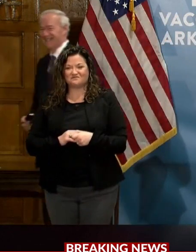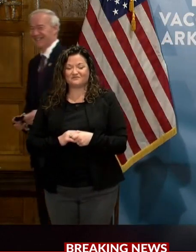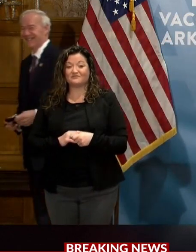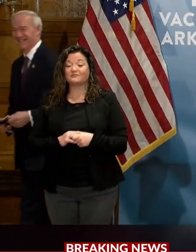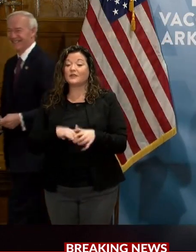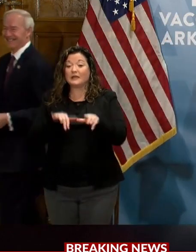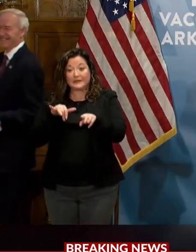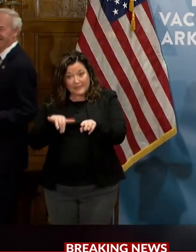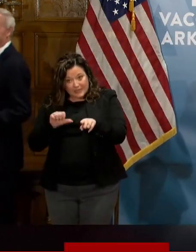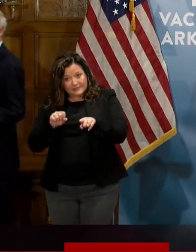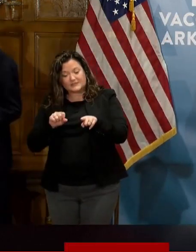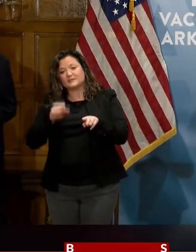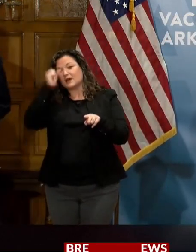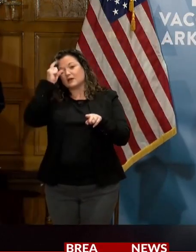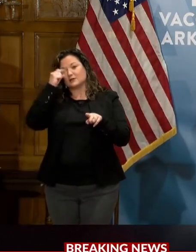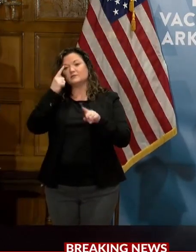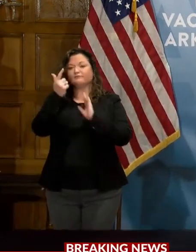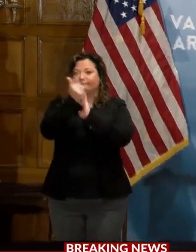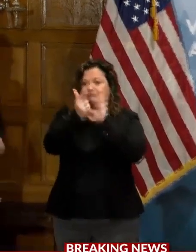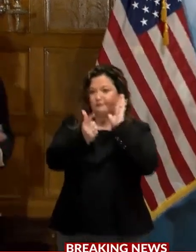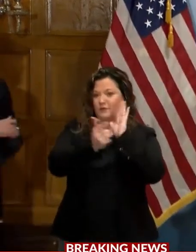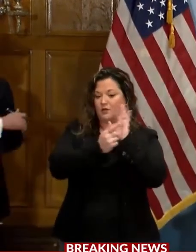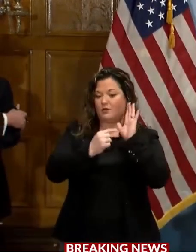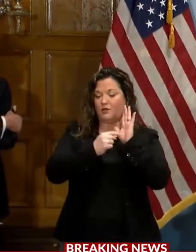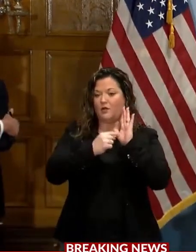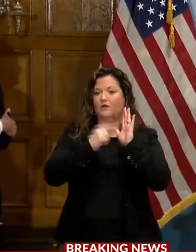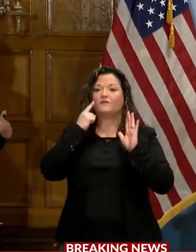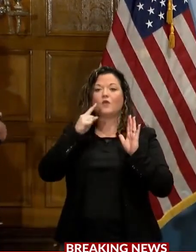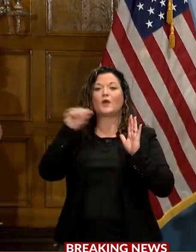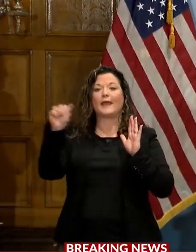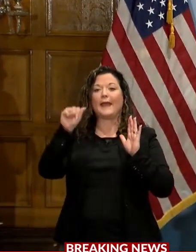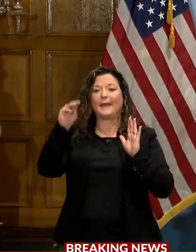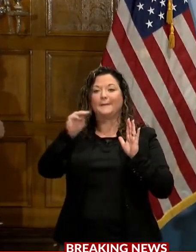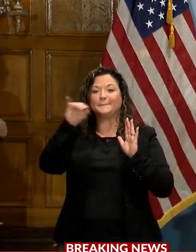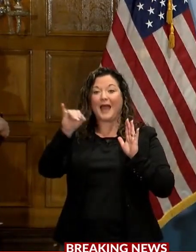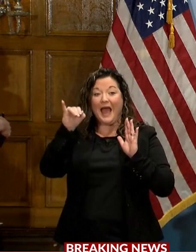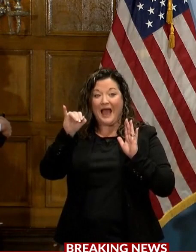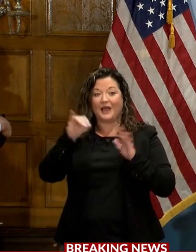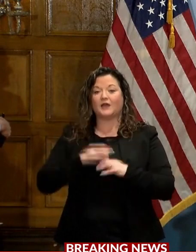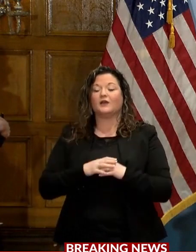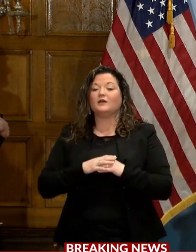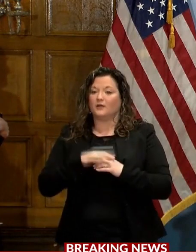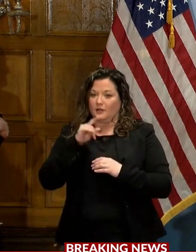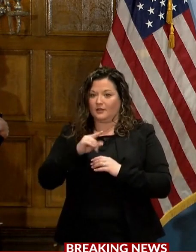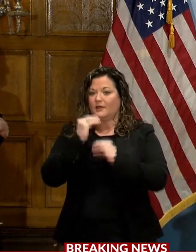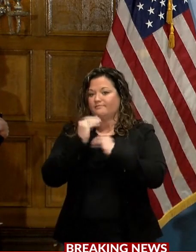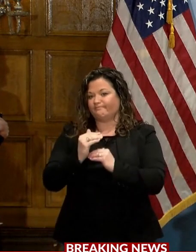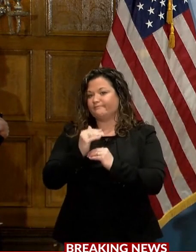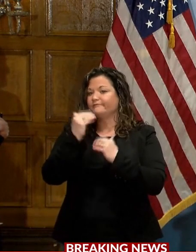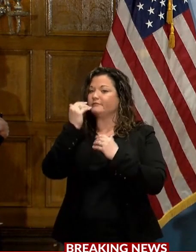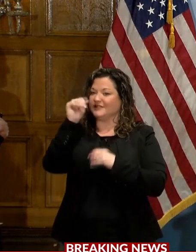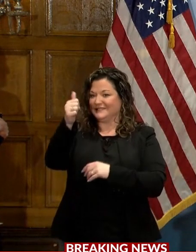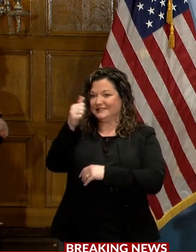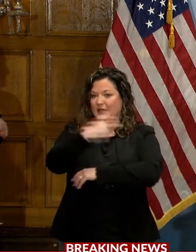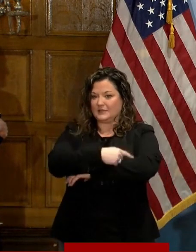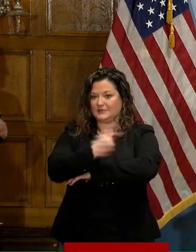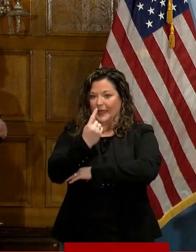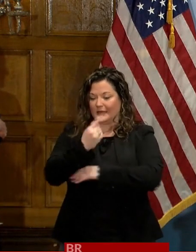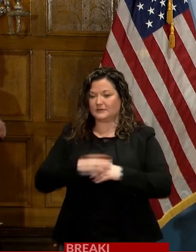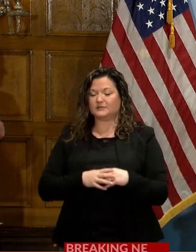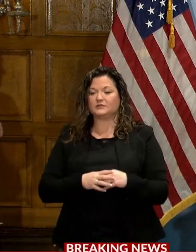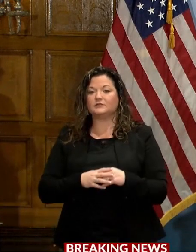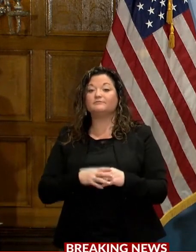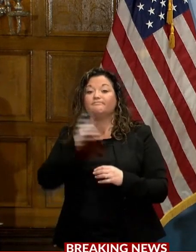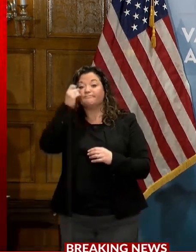So yes, under statute, for alternative methods of instruction, they are limited to 10 days. Also